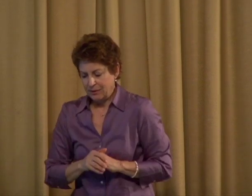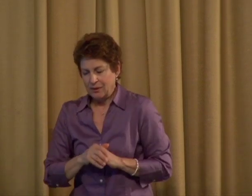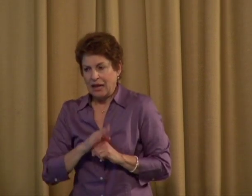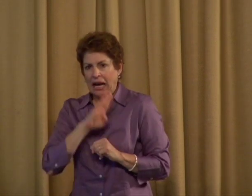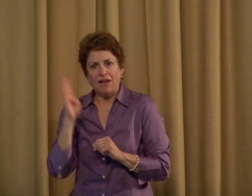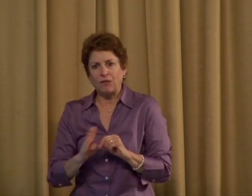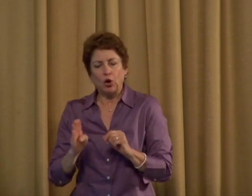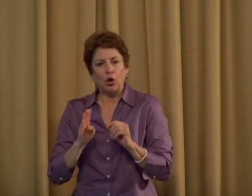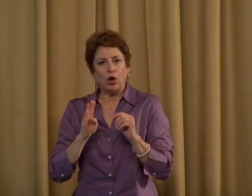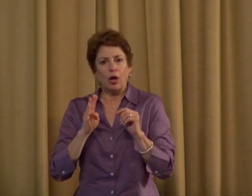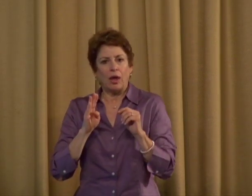always.